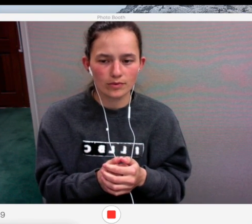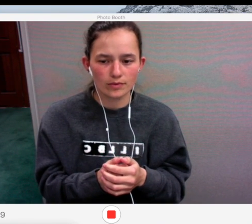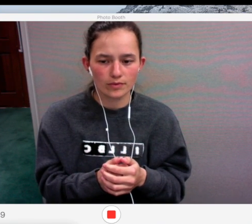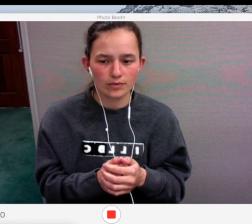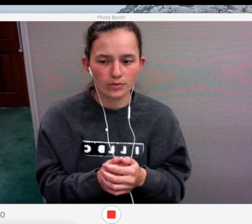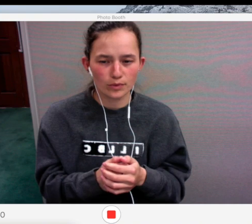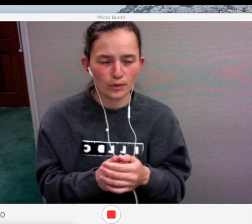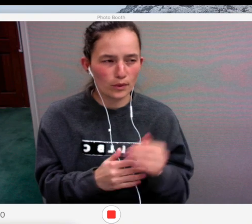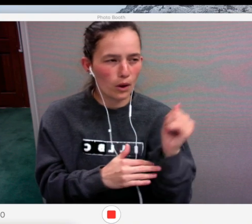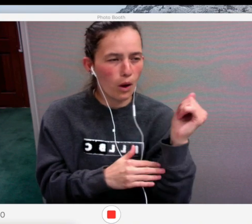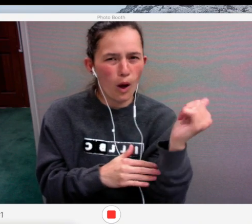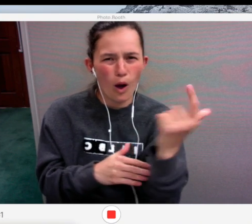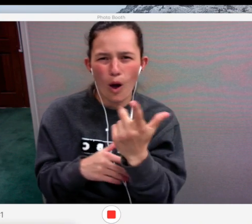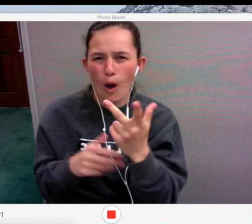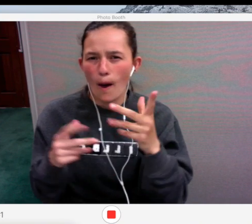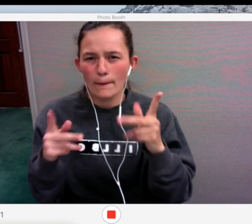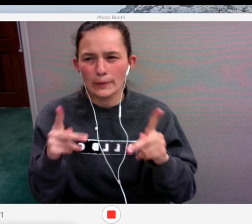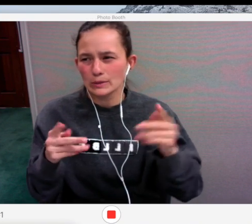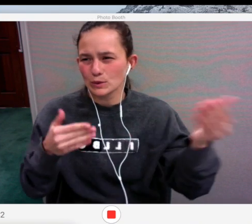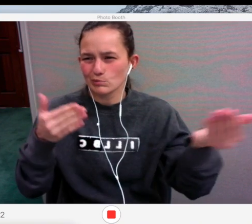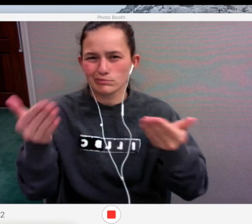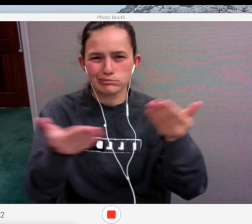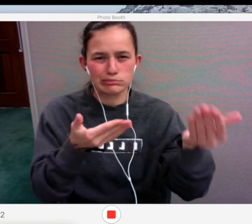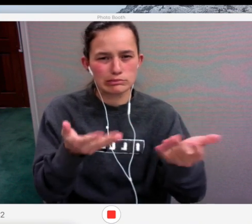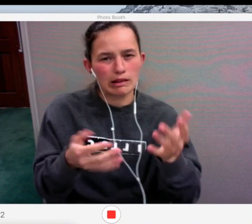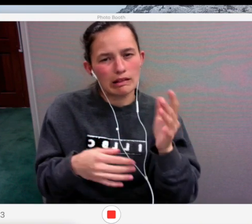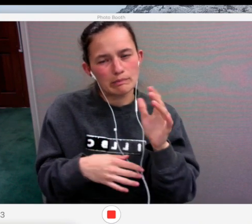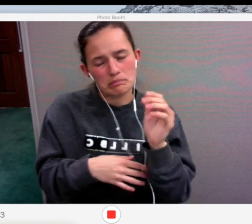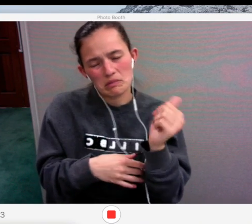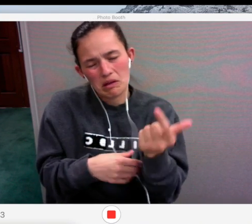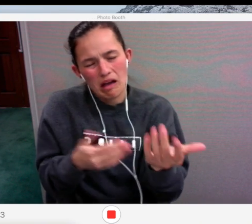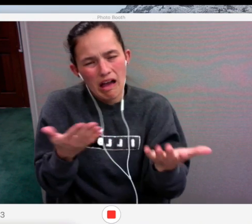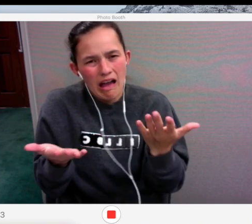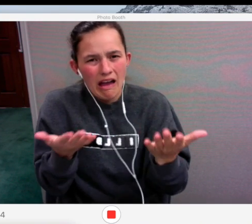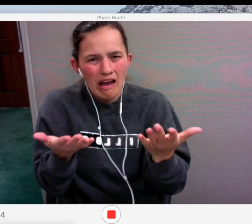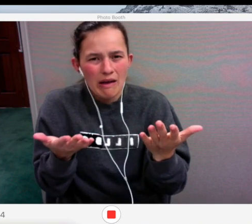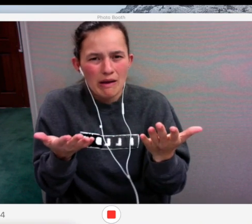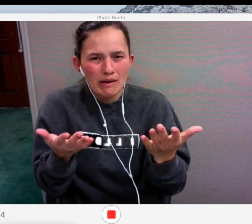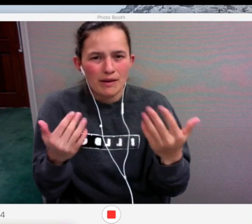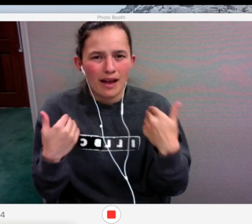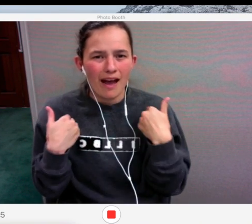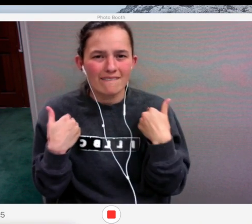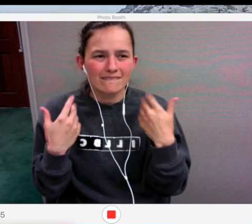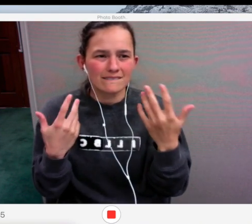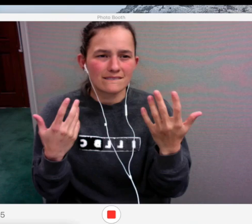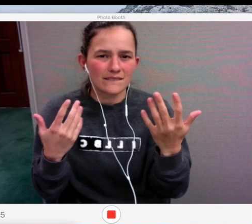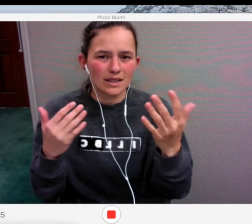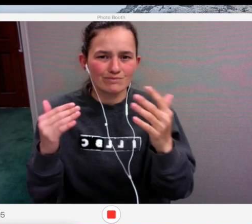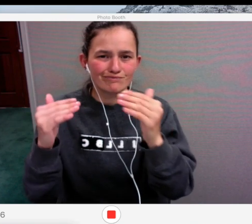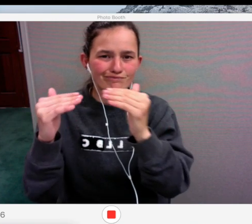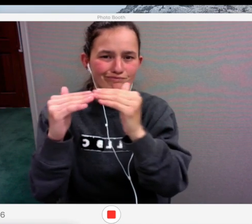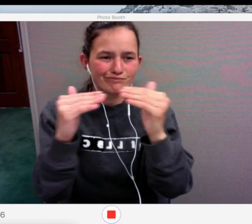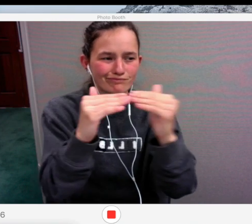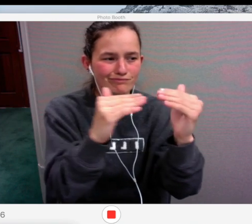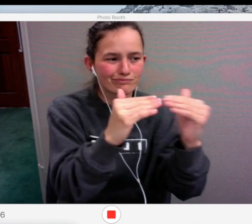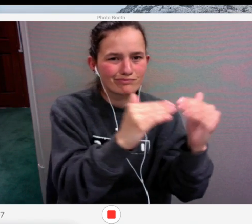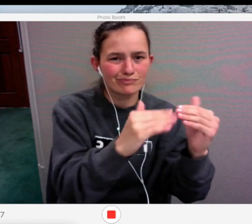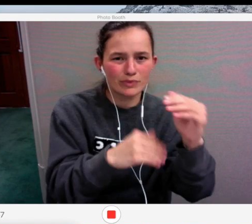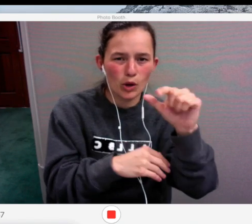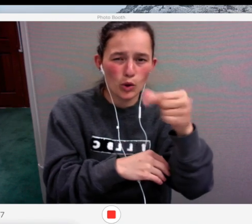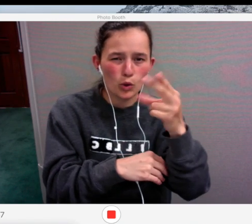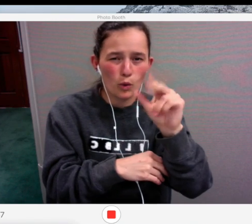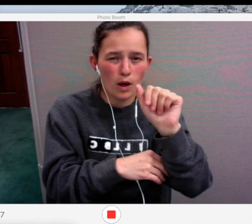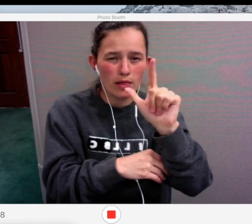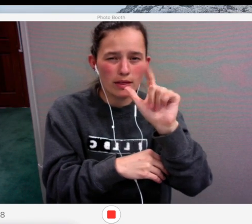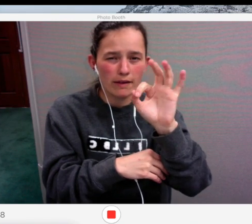And all of those people probably meet the minimum qualifications that that employer is looking